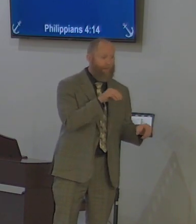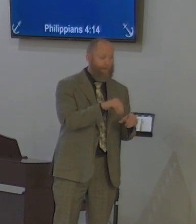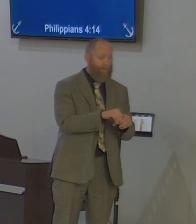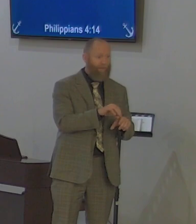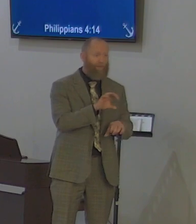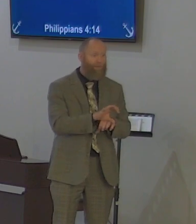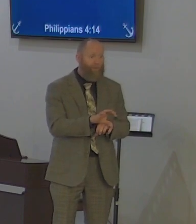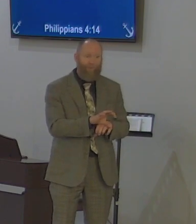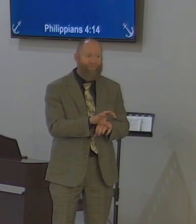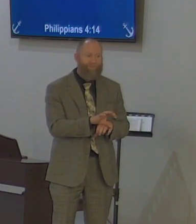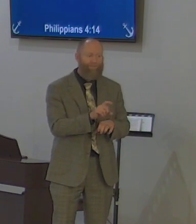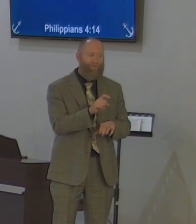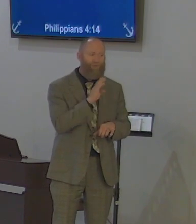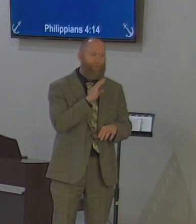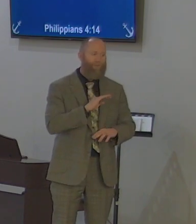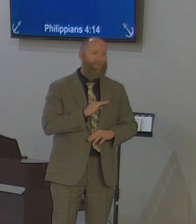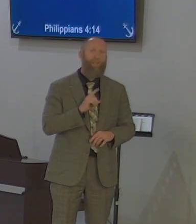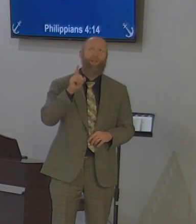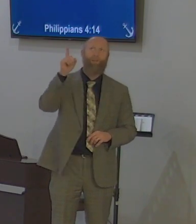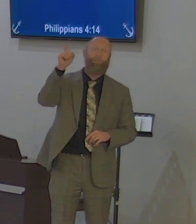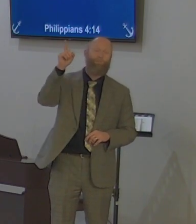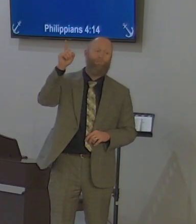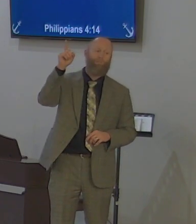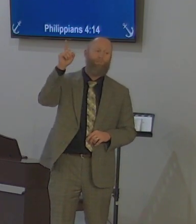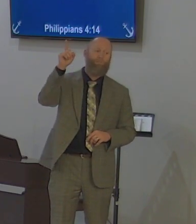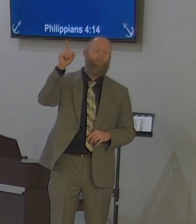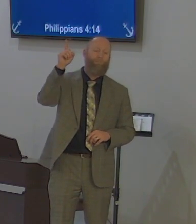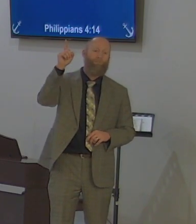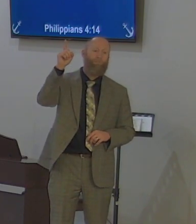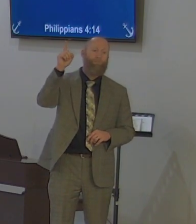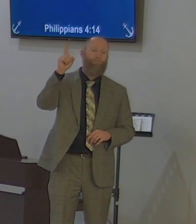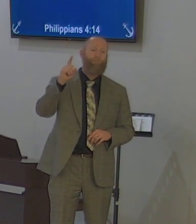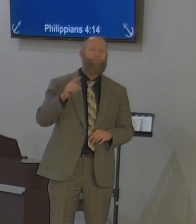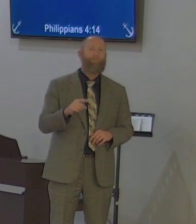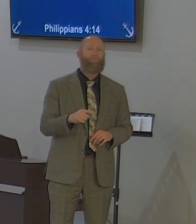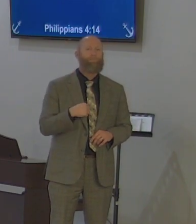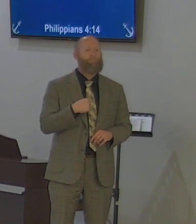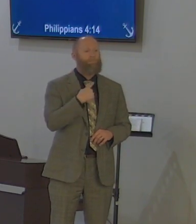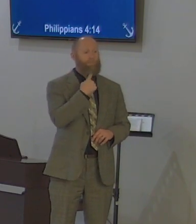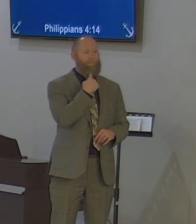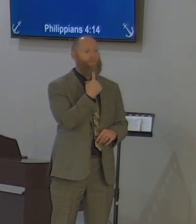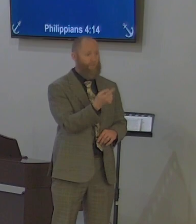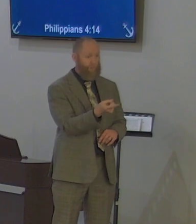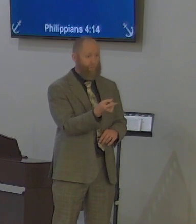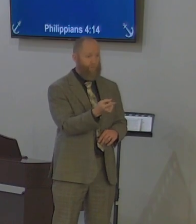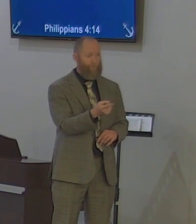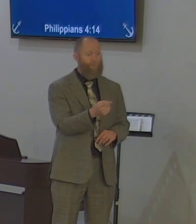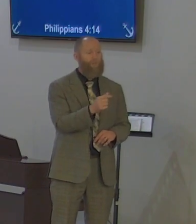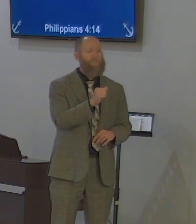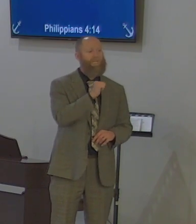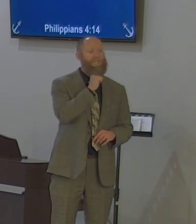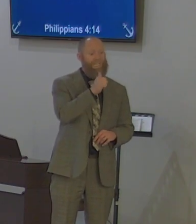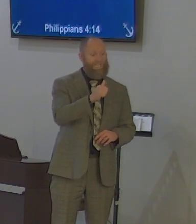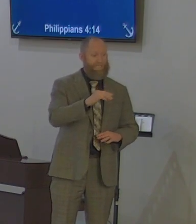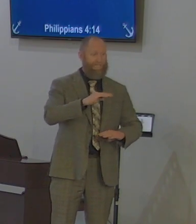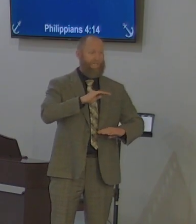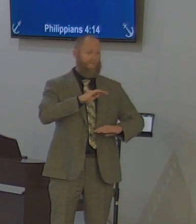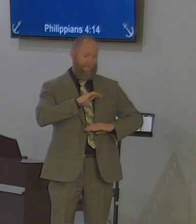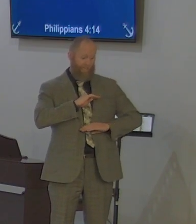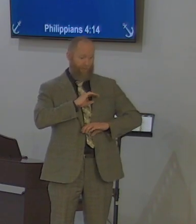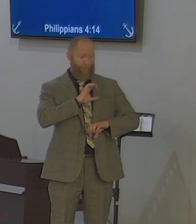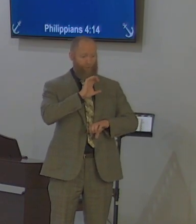I will tell you this, you can like it or not, or believe it or not, but a discontented church,